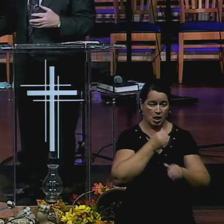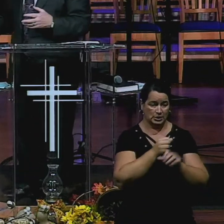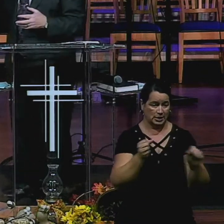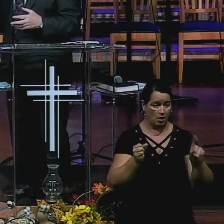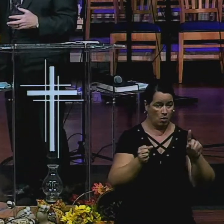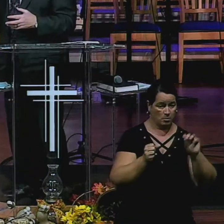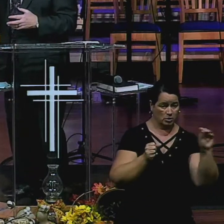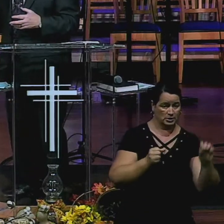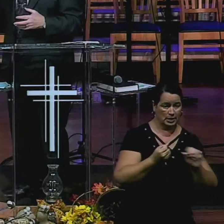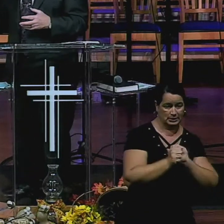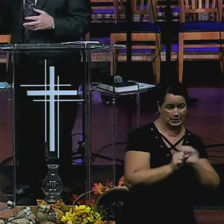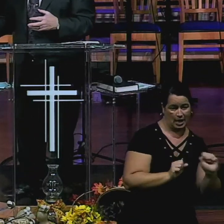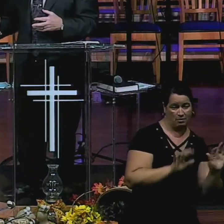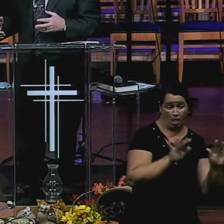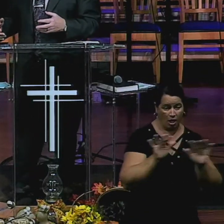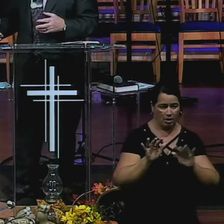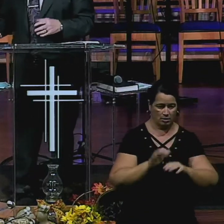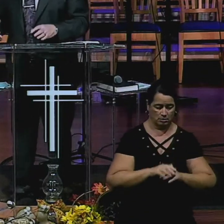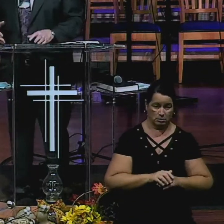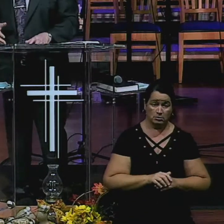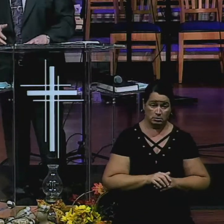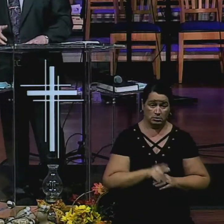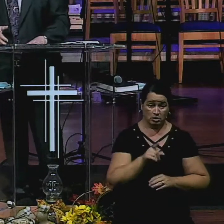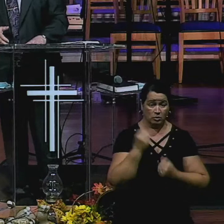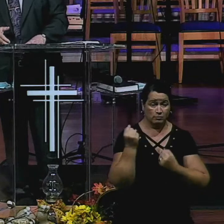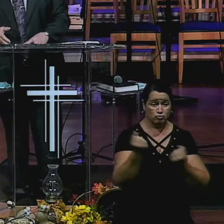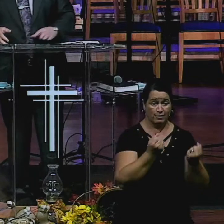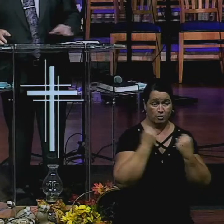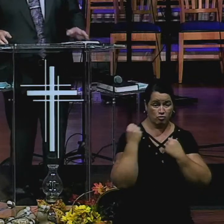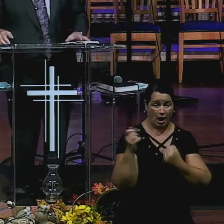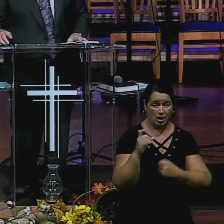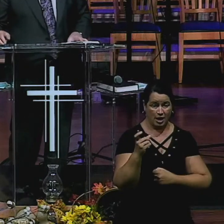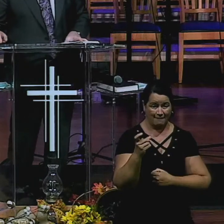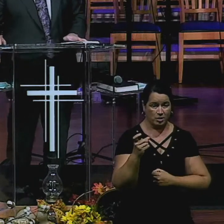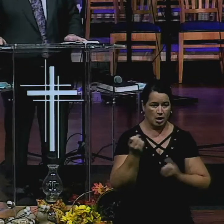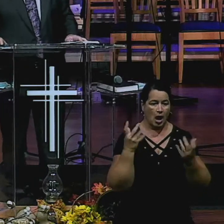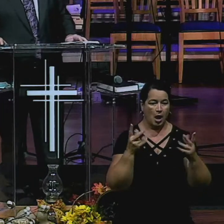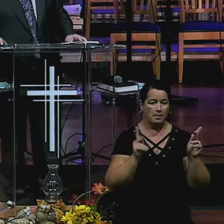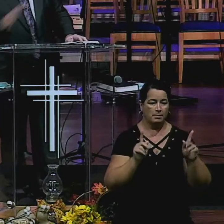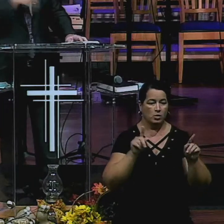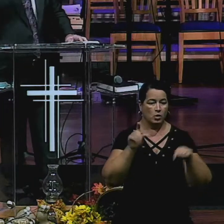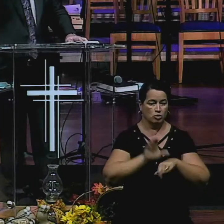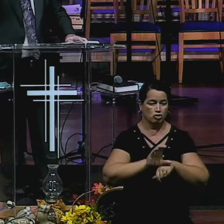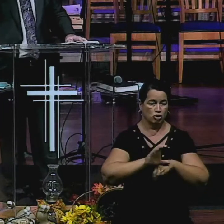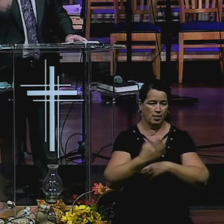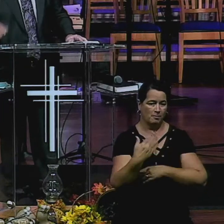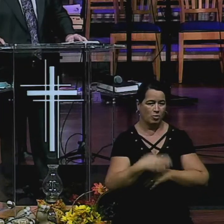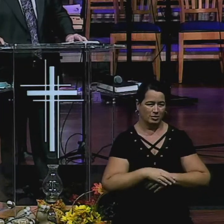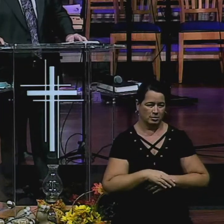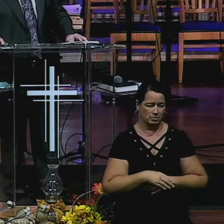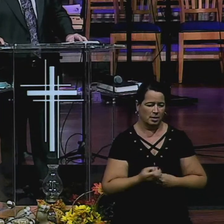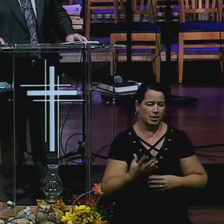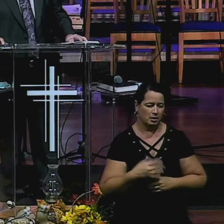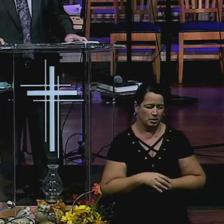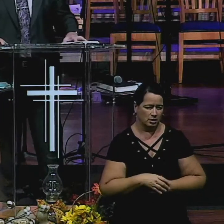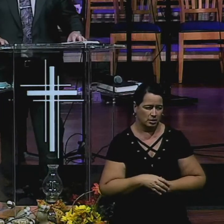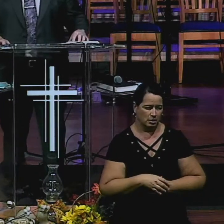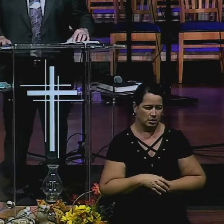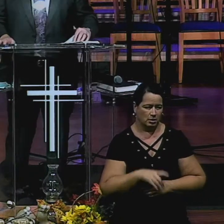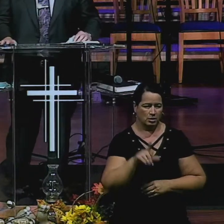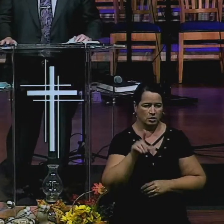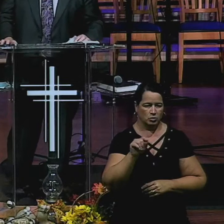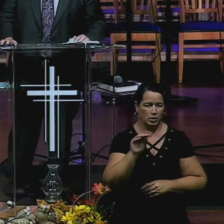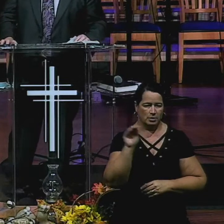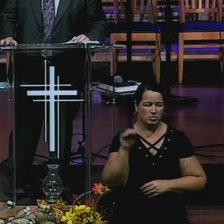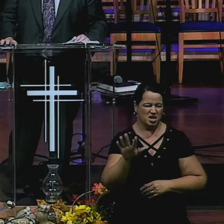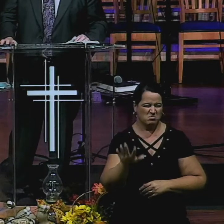people are saved. You've driven around Jacksonville. How many people are going to church this morning? In all of Jacksonville, 20%